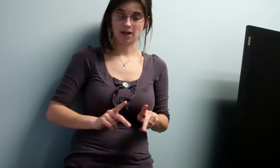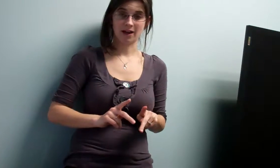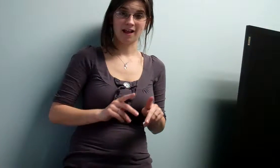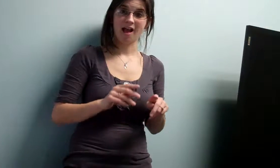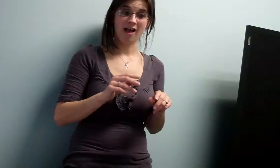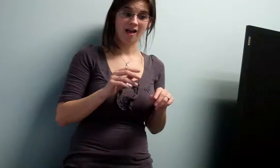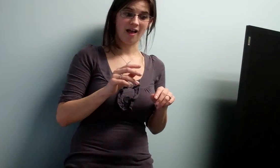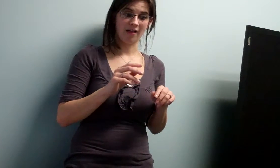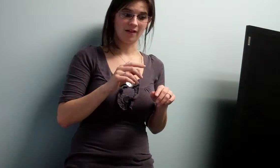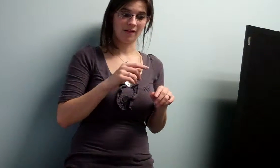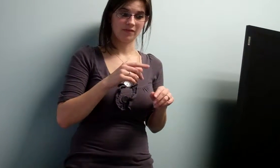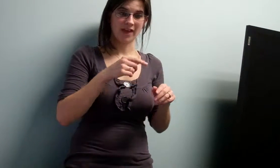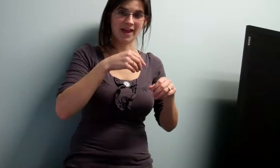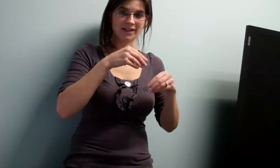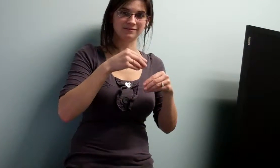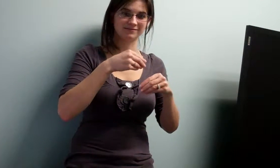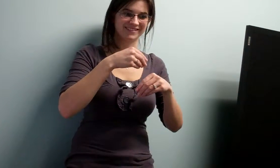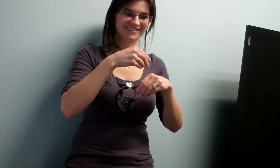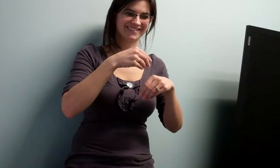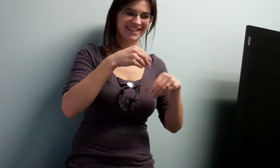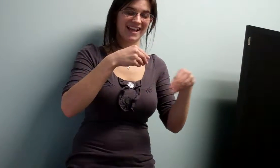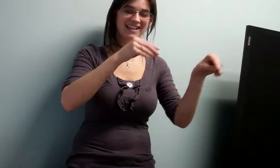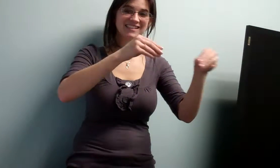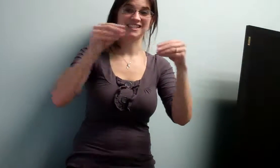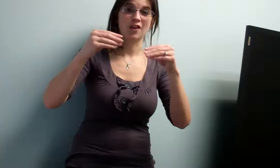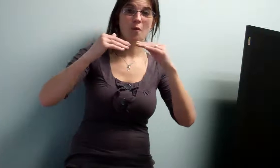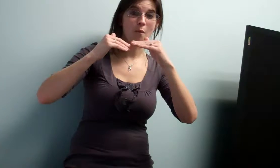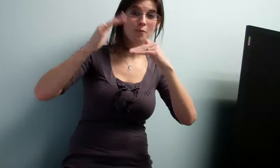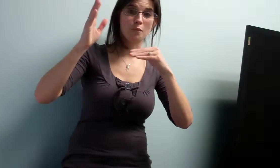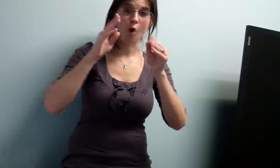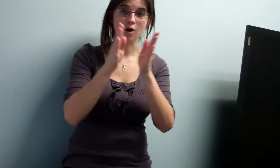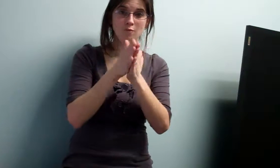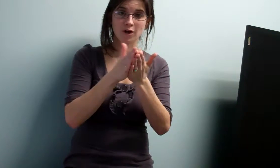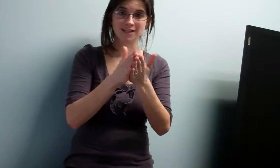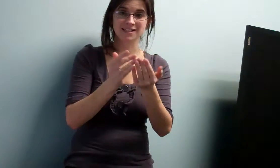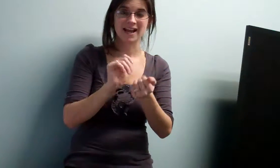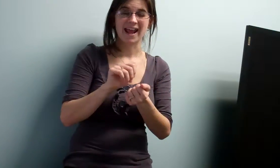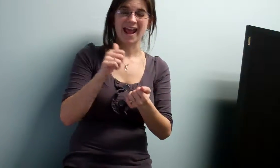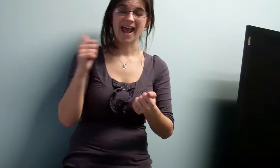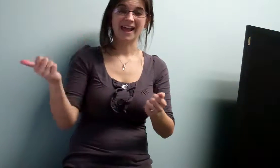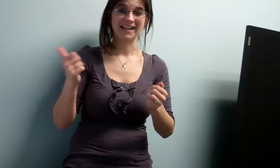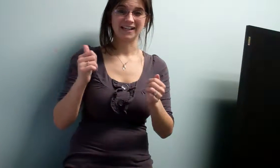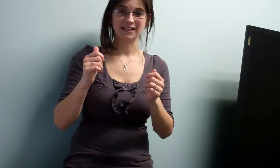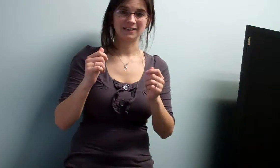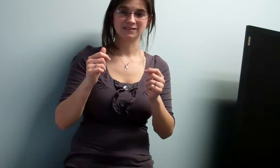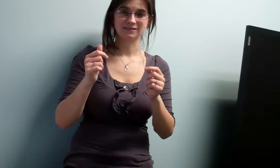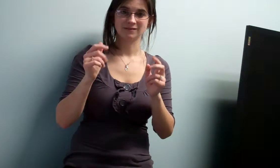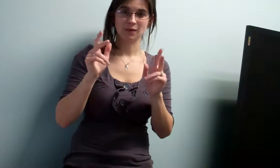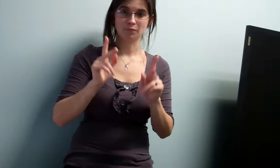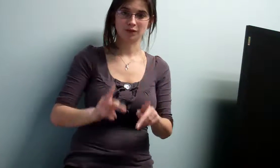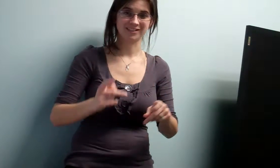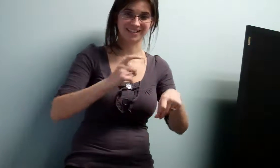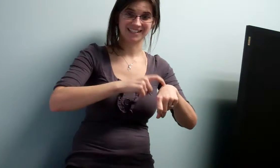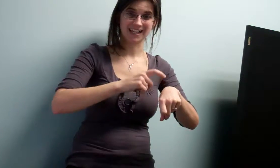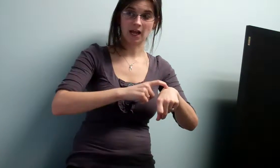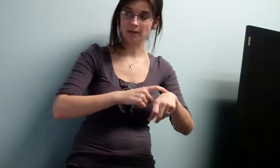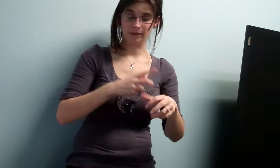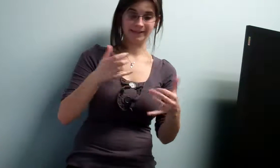written today. So this, I think, indicates that people are still concerned